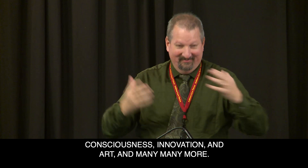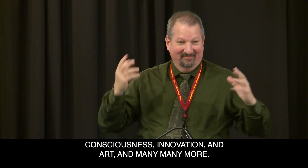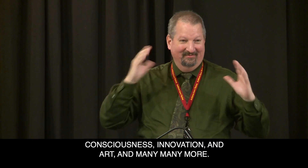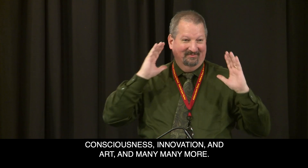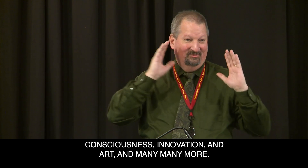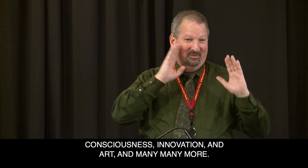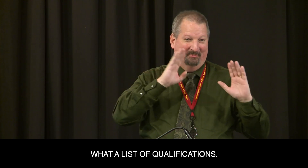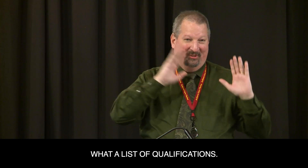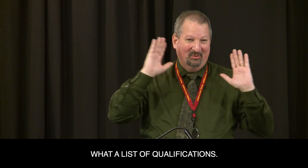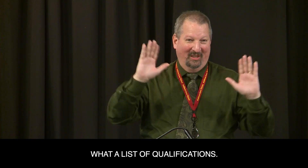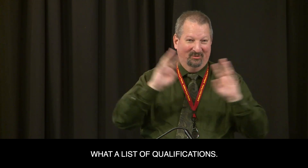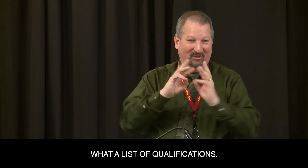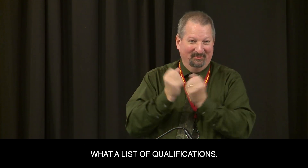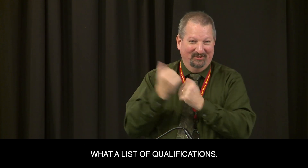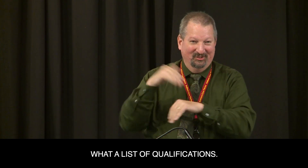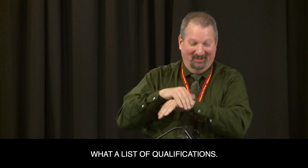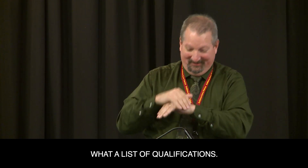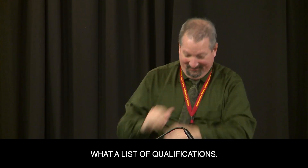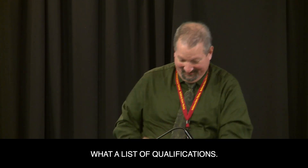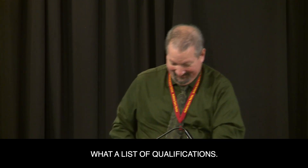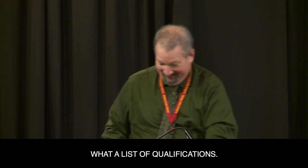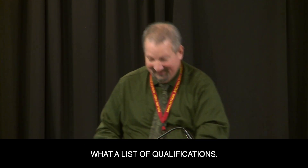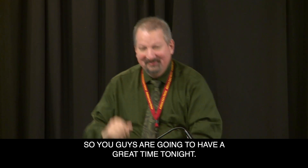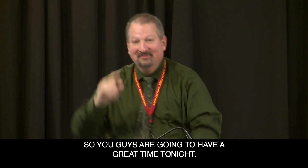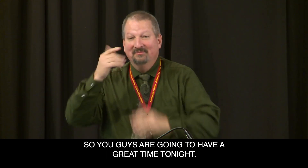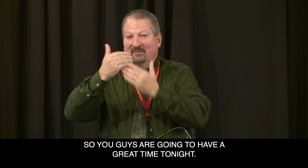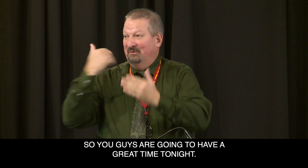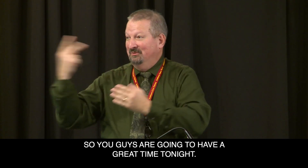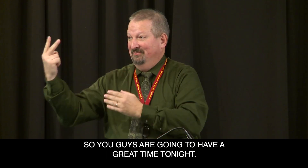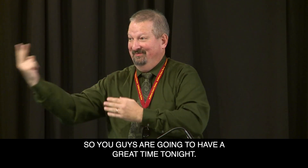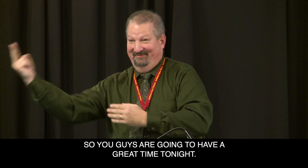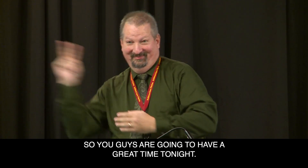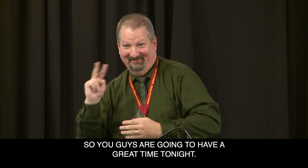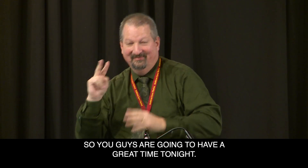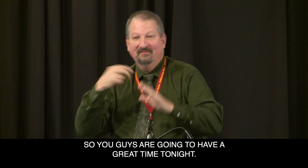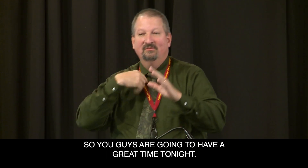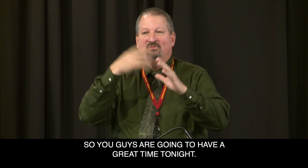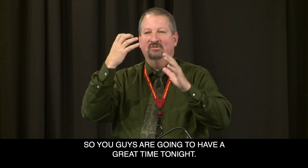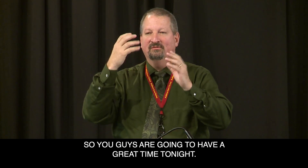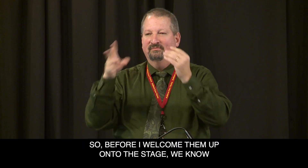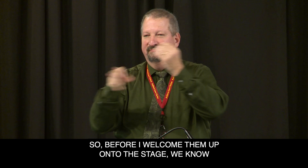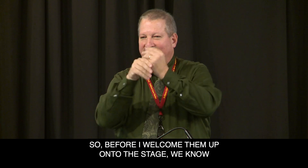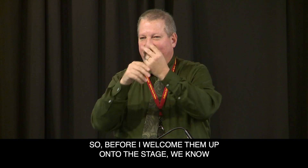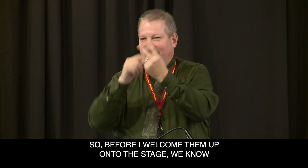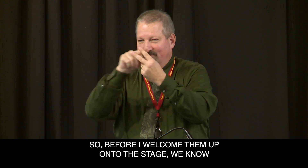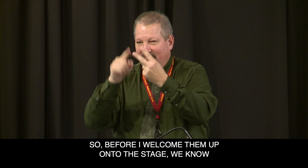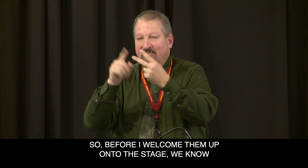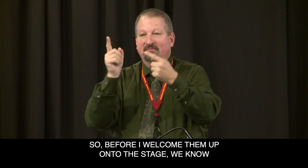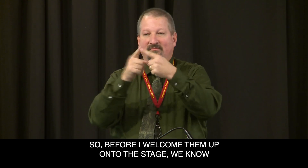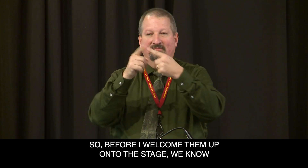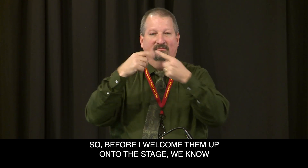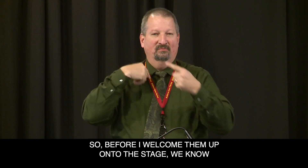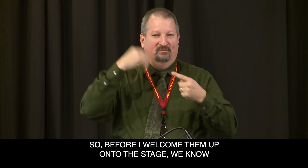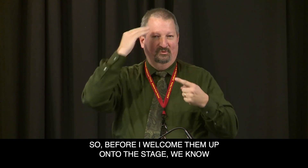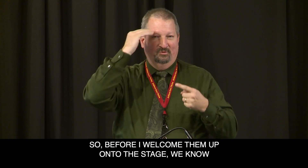many more. What a list of qualifications. So you guys are going to have a great time tonight. So before I welcome them up onto the